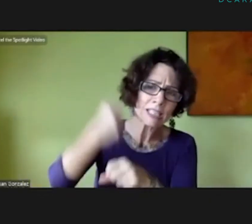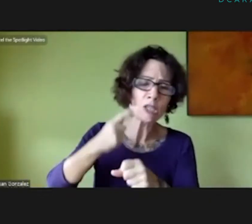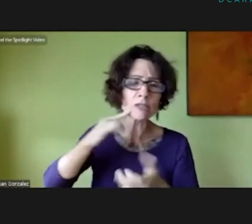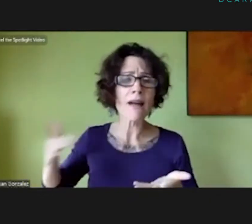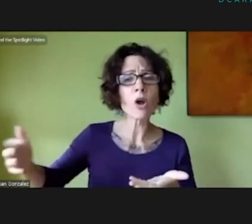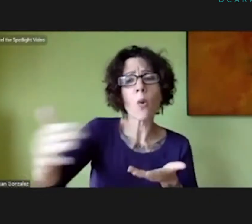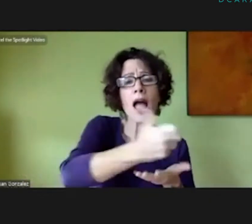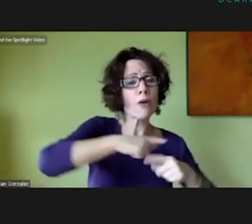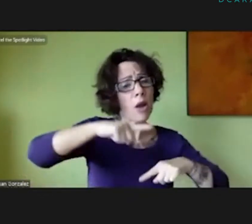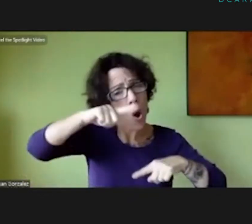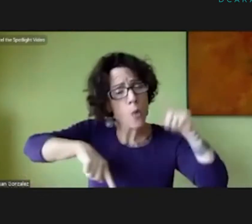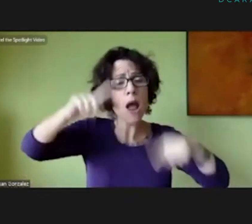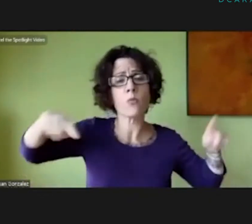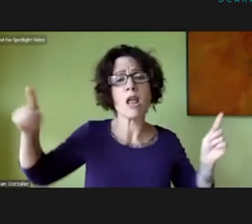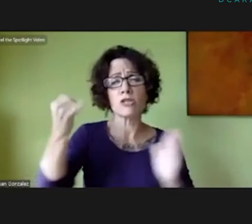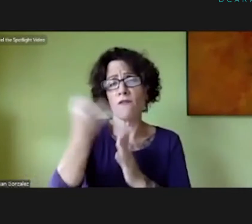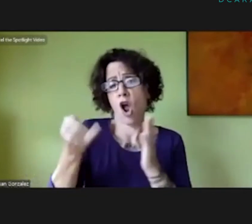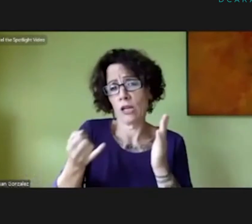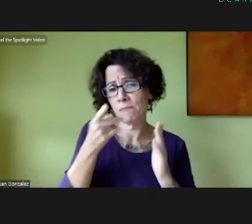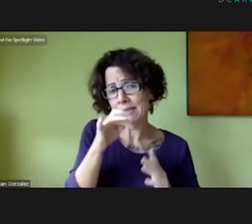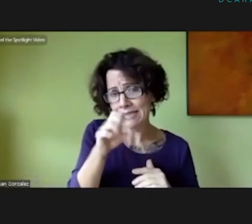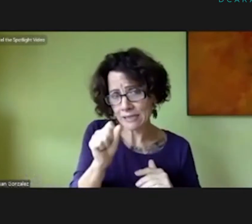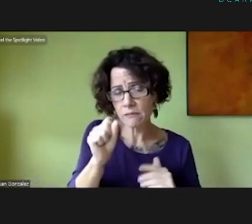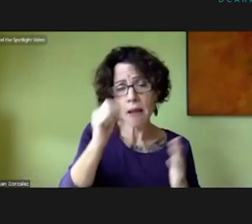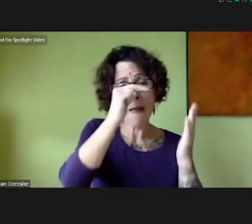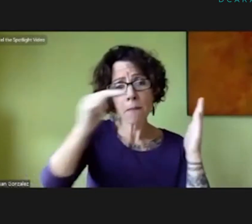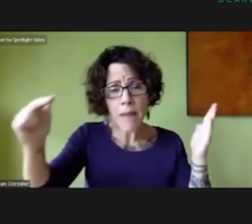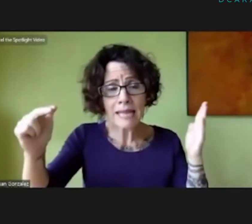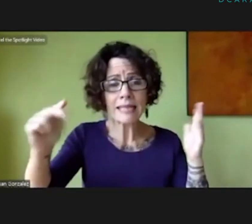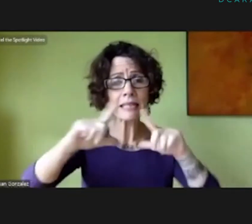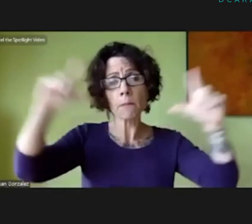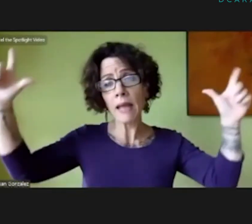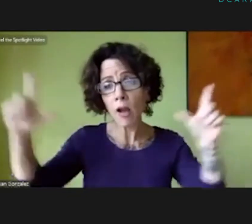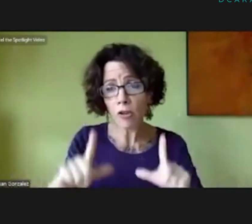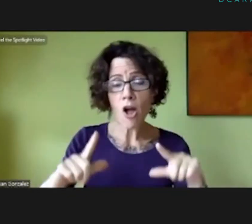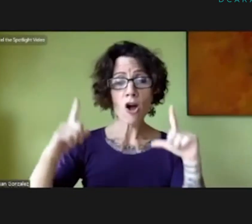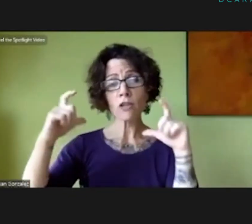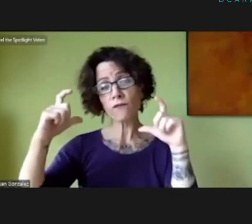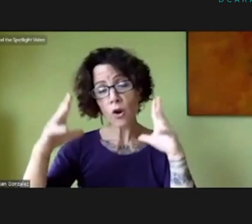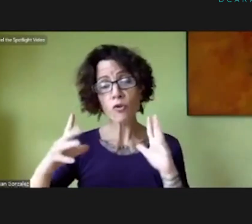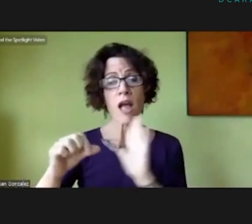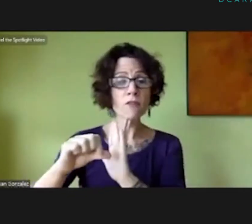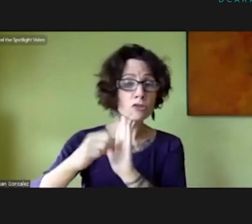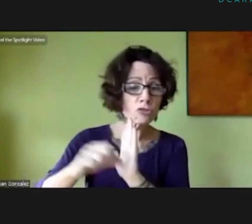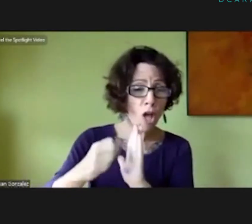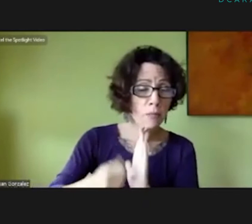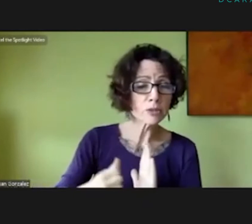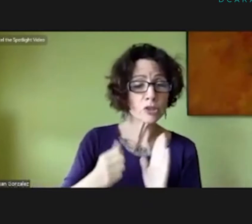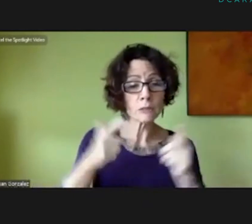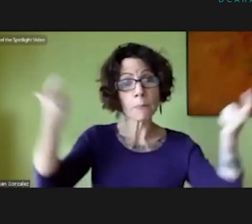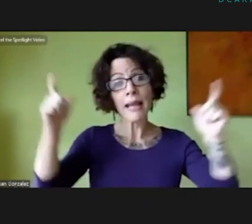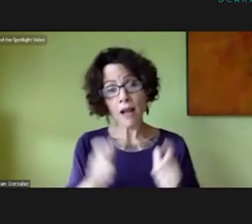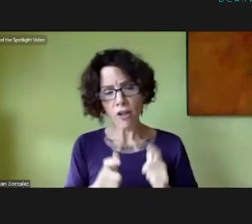who's very involved with art collecting, and there's many, many years of collections and just array